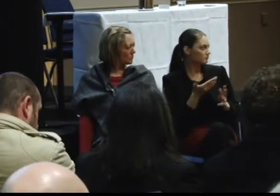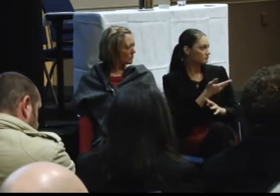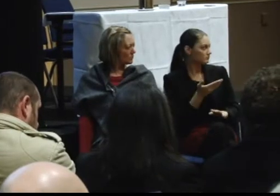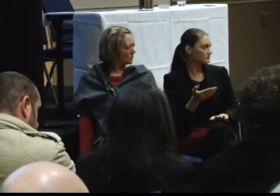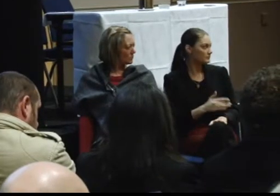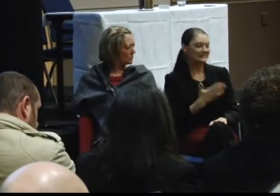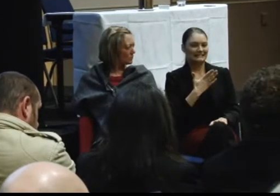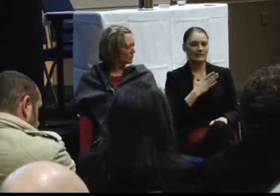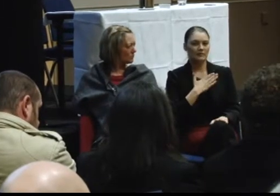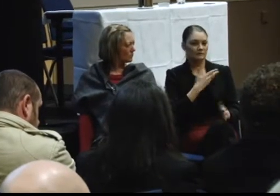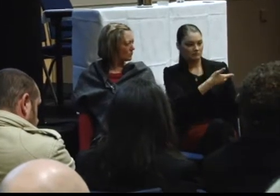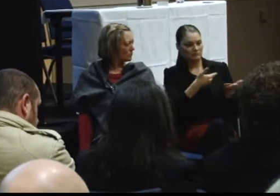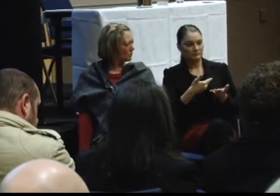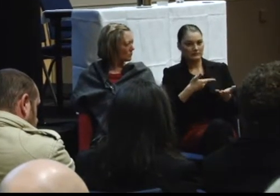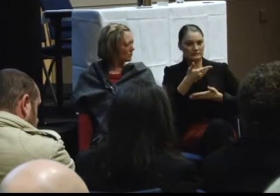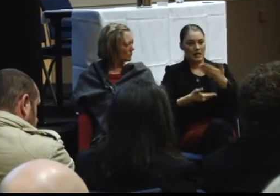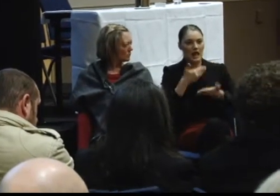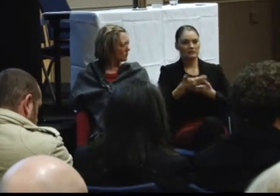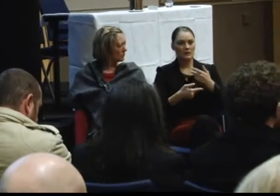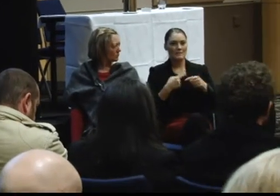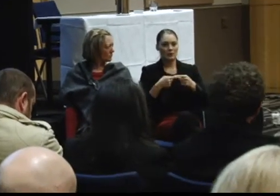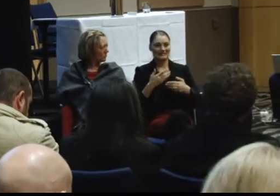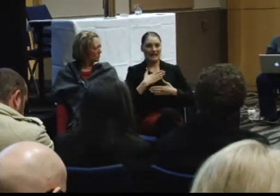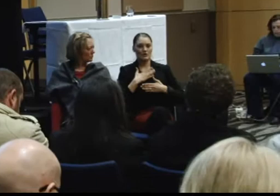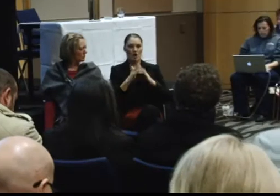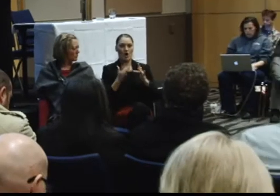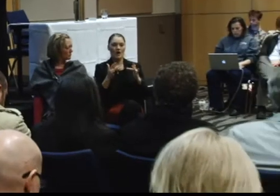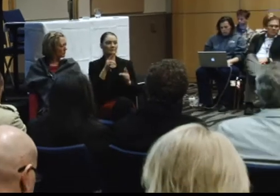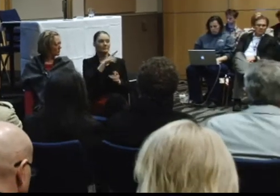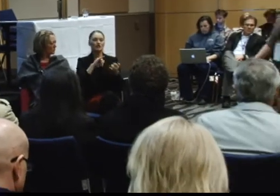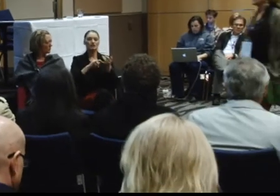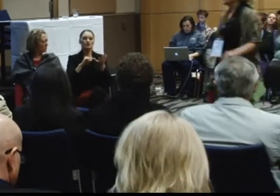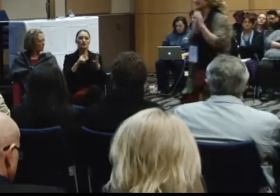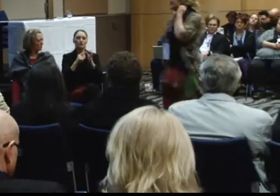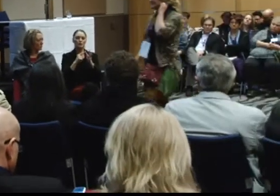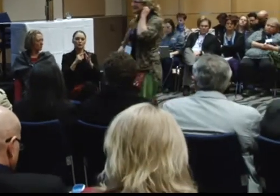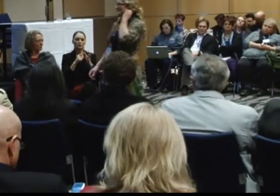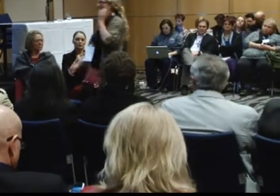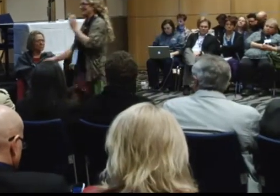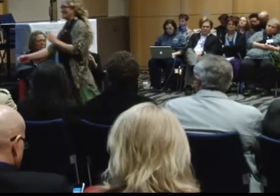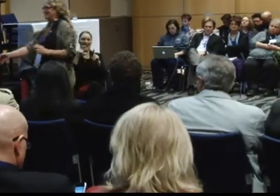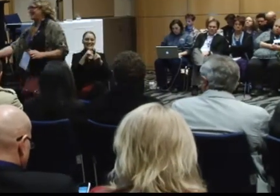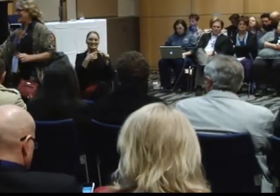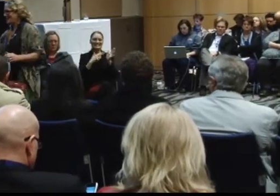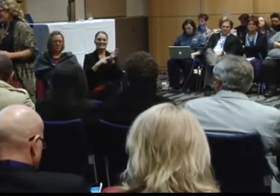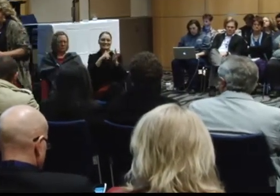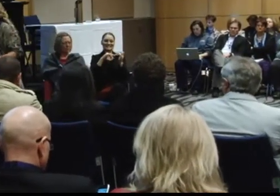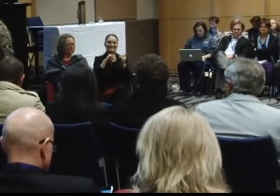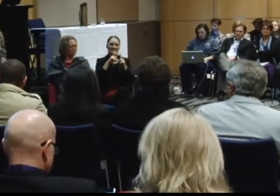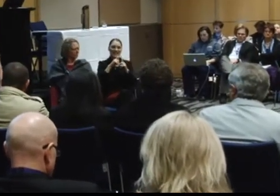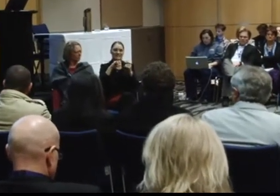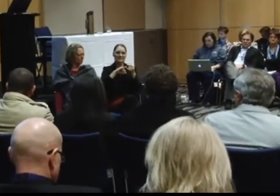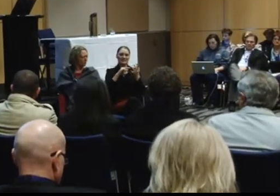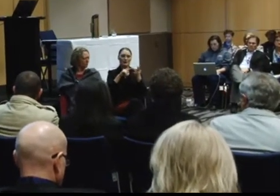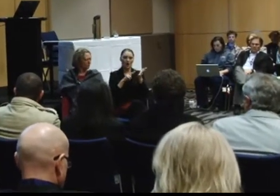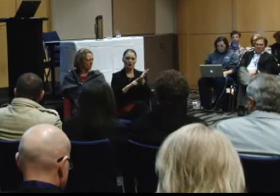safety online? Kia ora. This is Sue Davidson, who's our regional coordinator for Christchurch City.